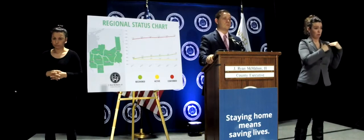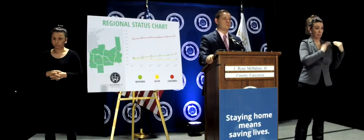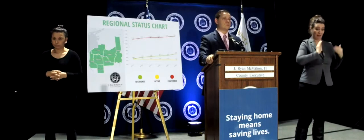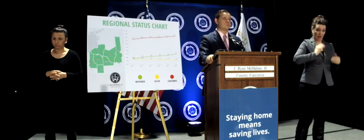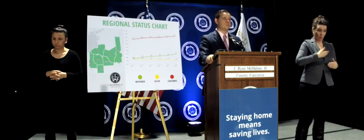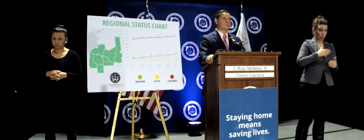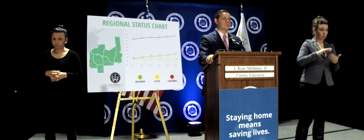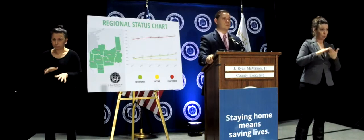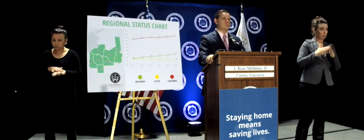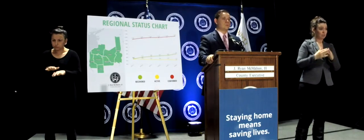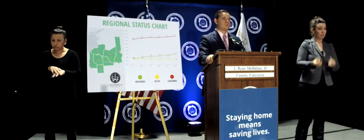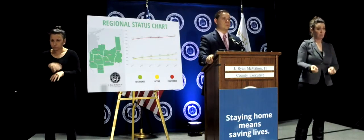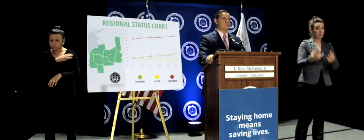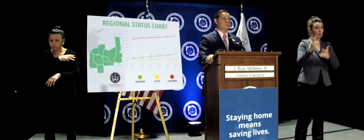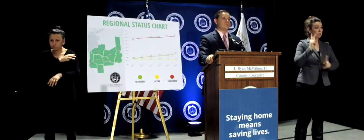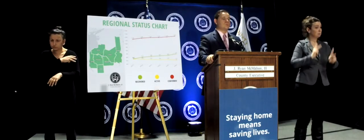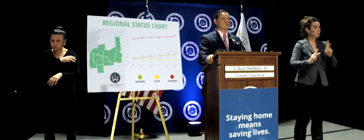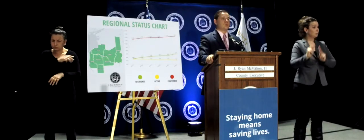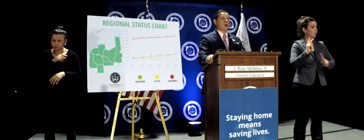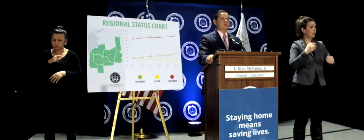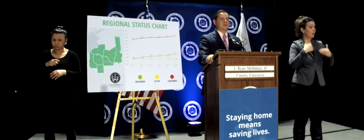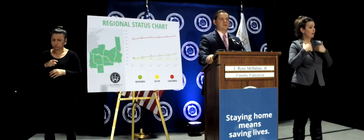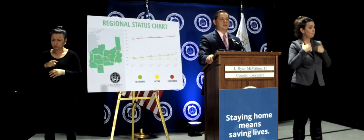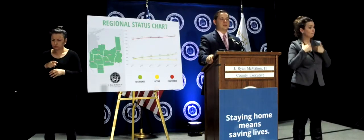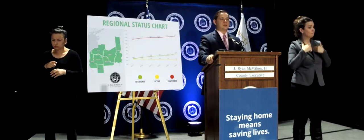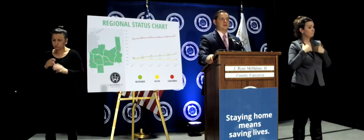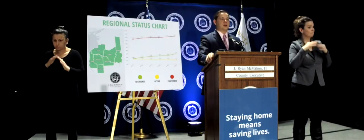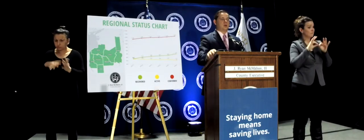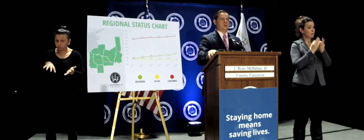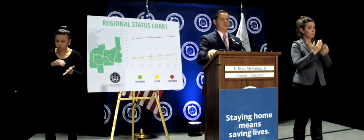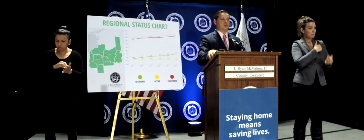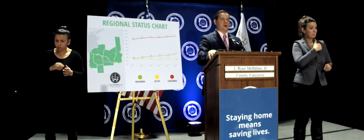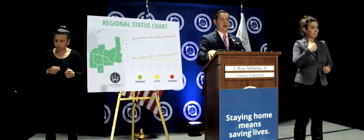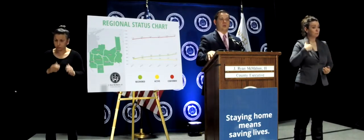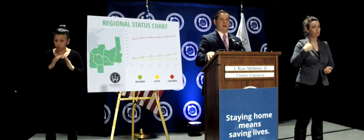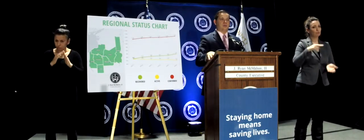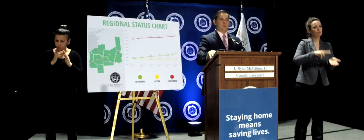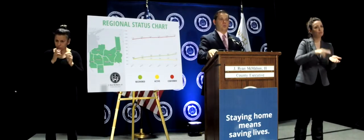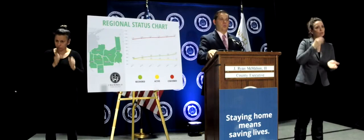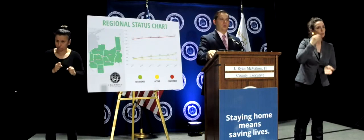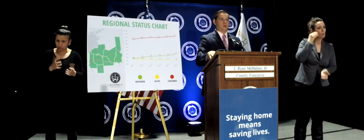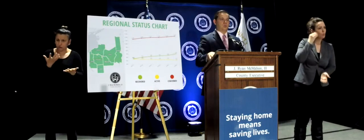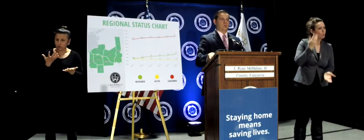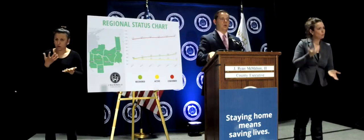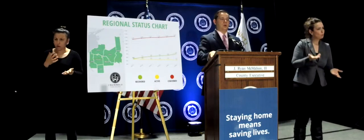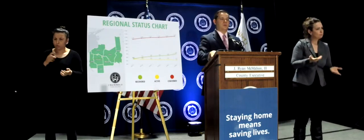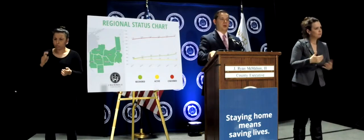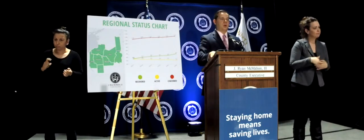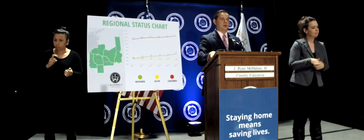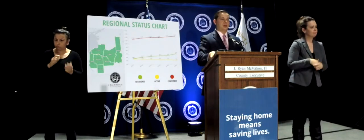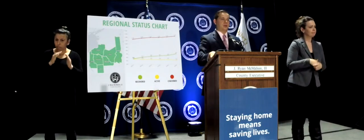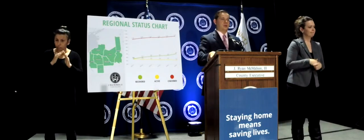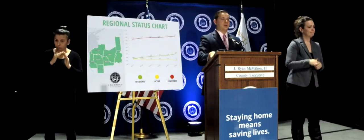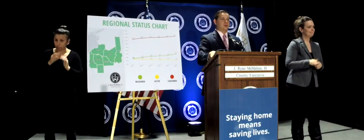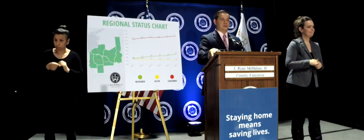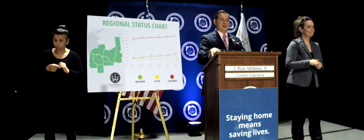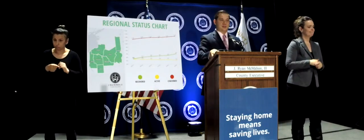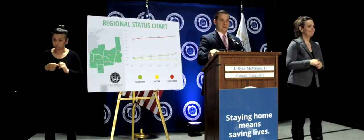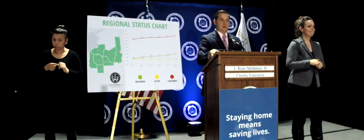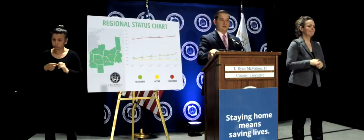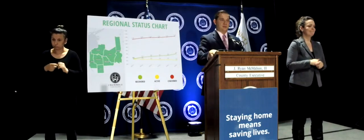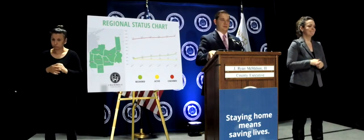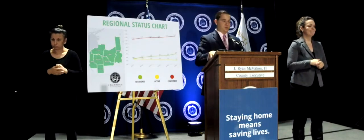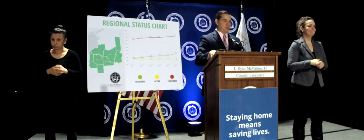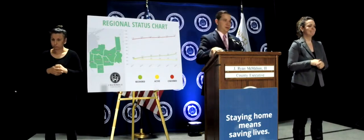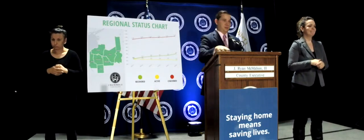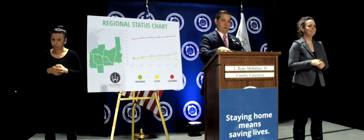anything you want to see the state do more of? Well, I think the states in our region right now, we're working very well together. They're